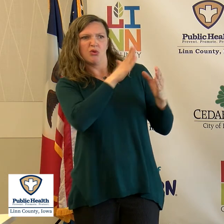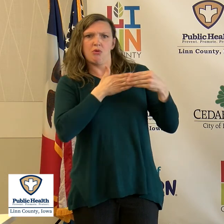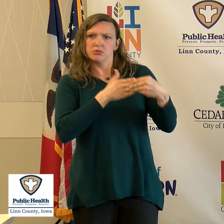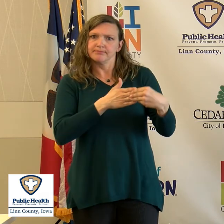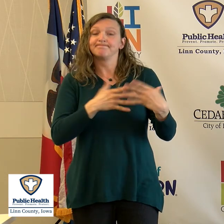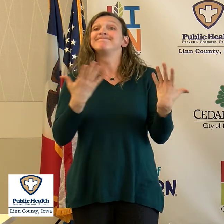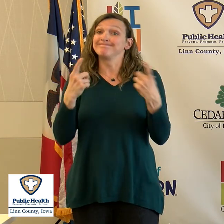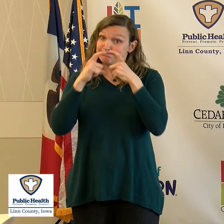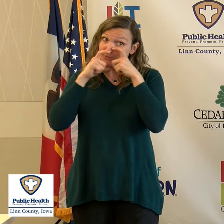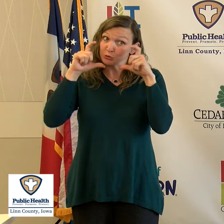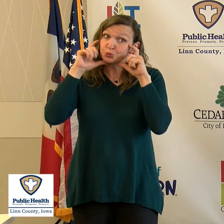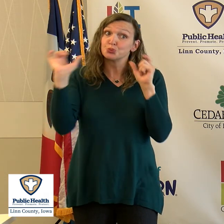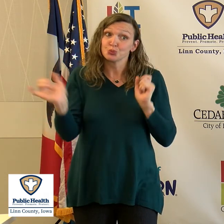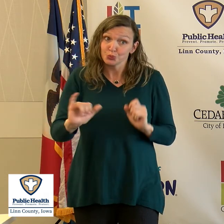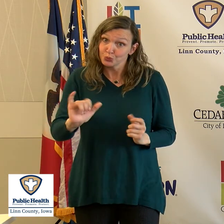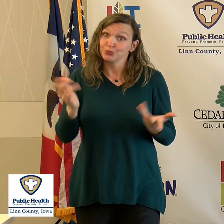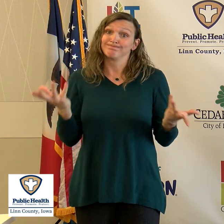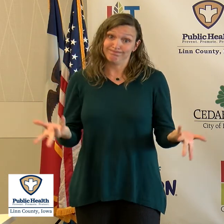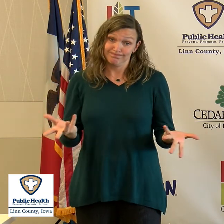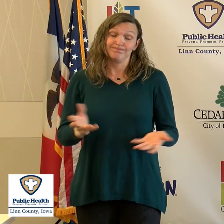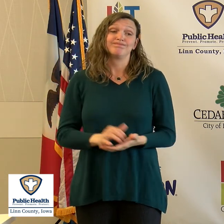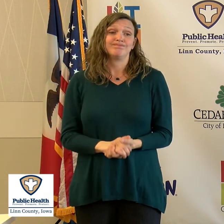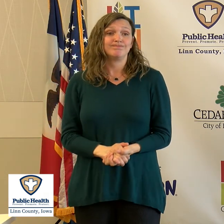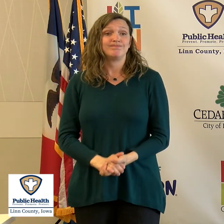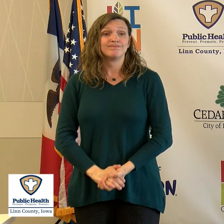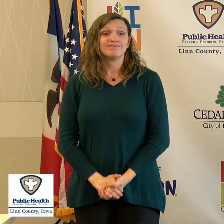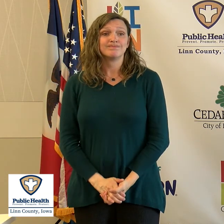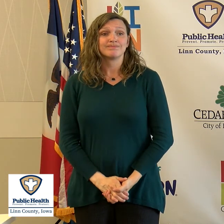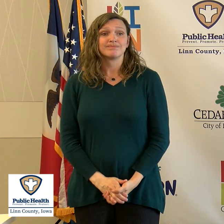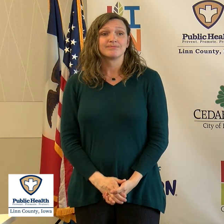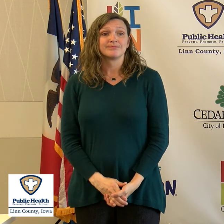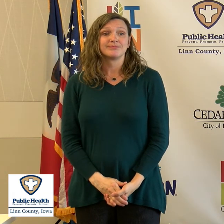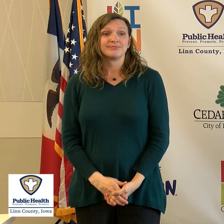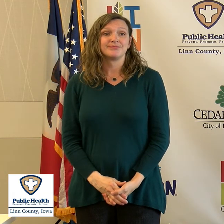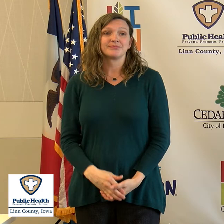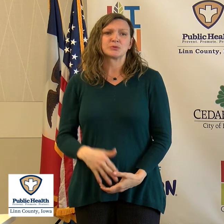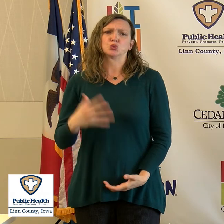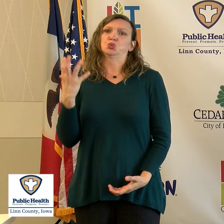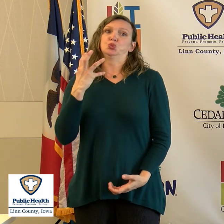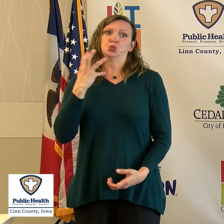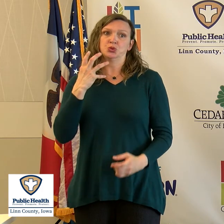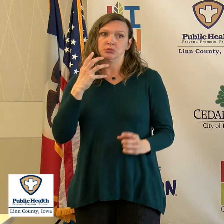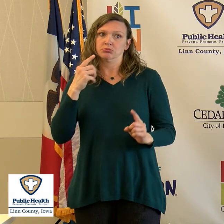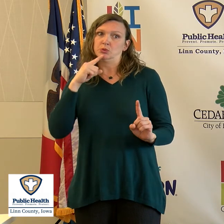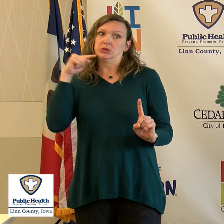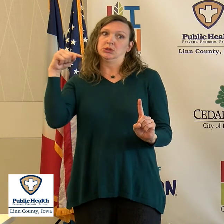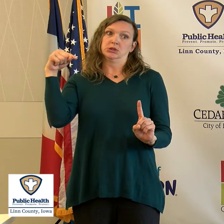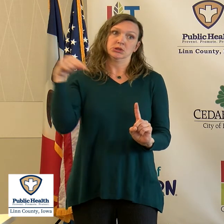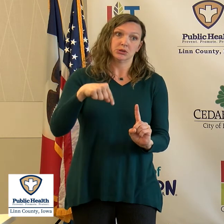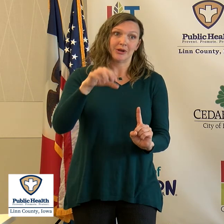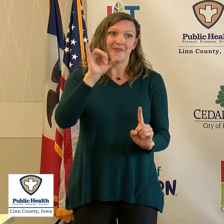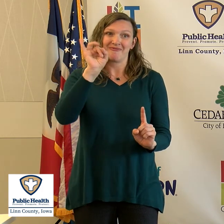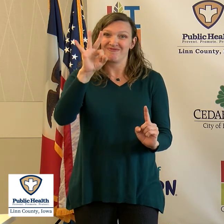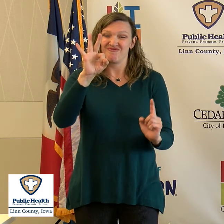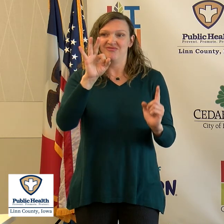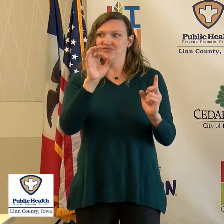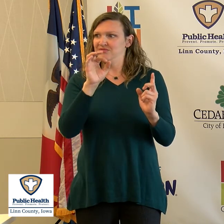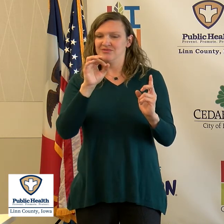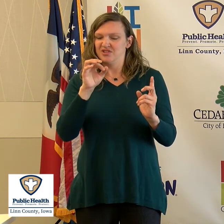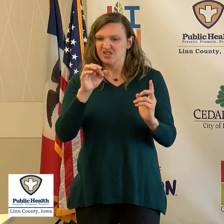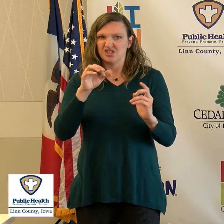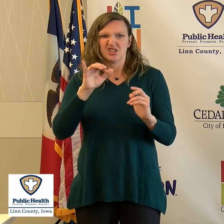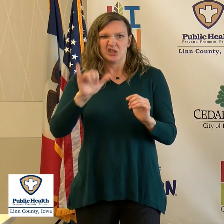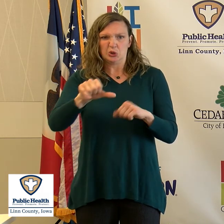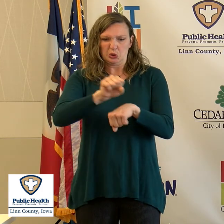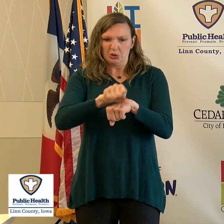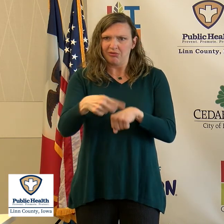protect others from potential spread, especially if social distancing is difficult. It is important